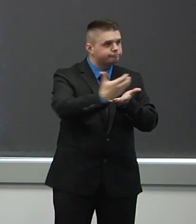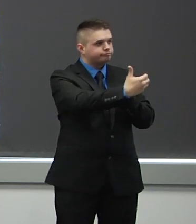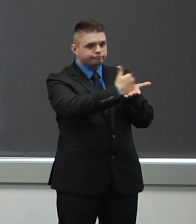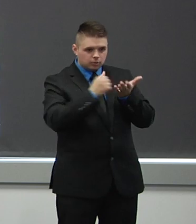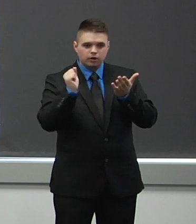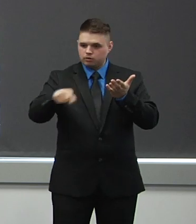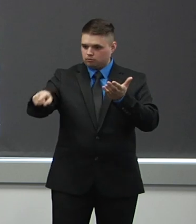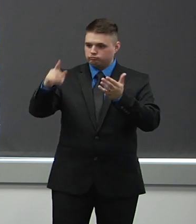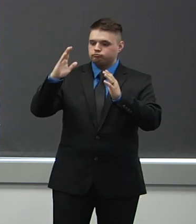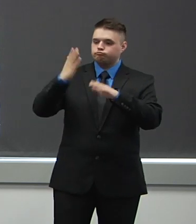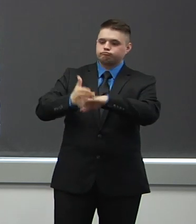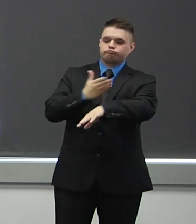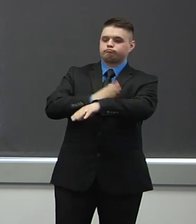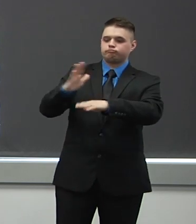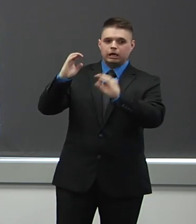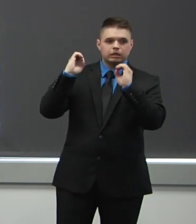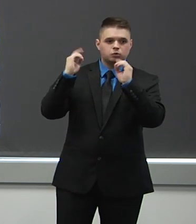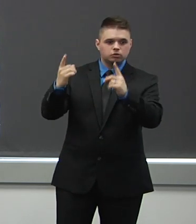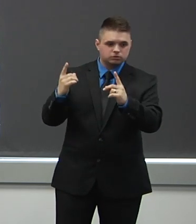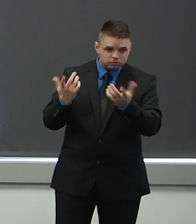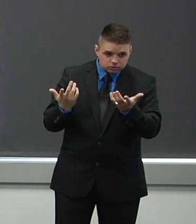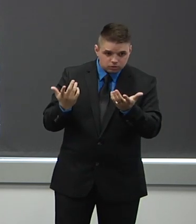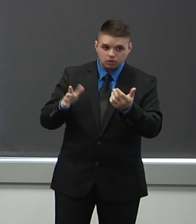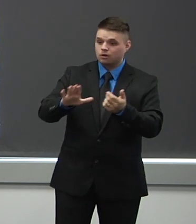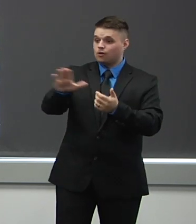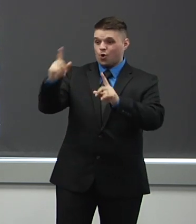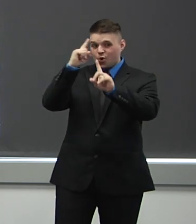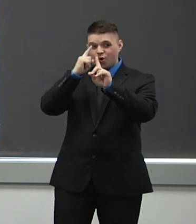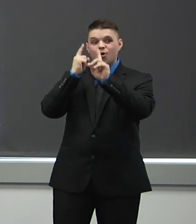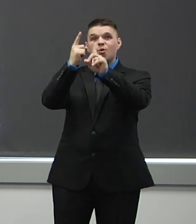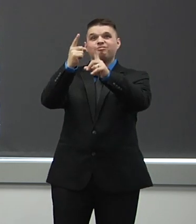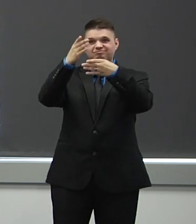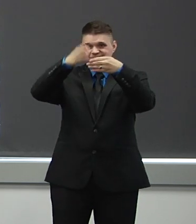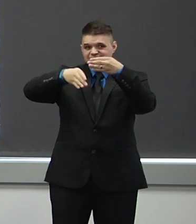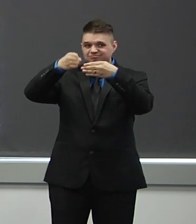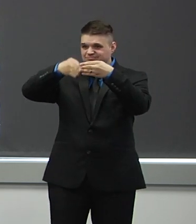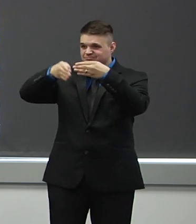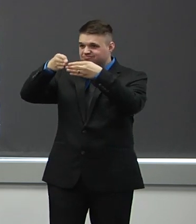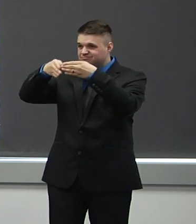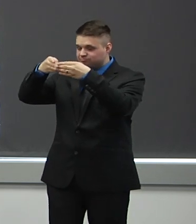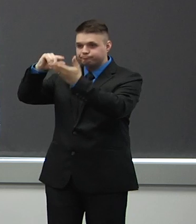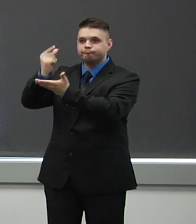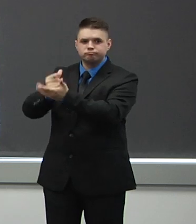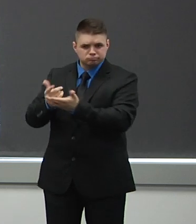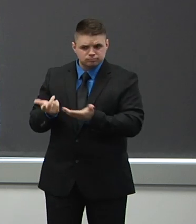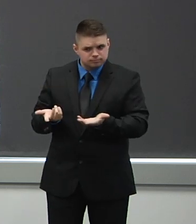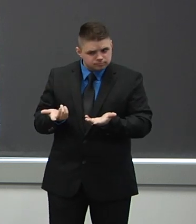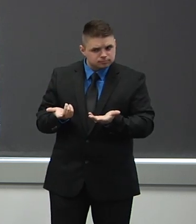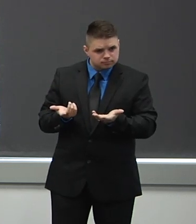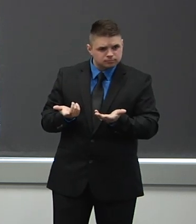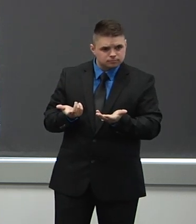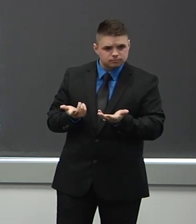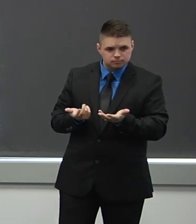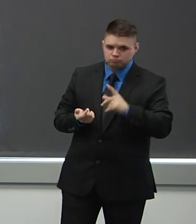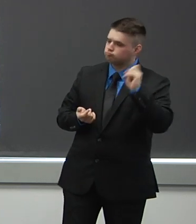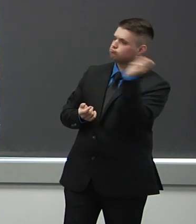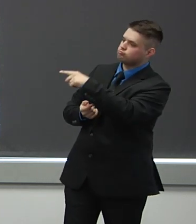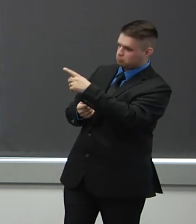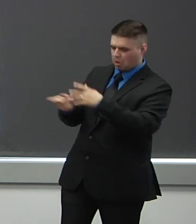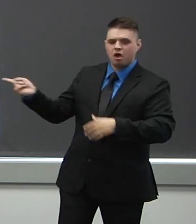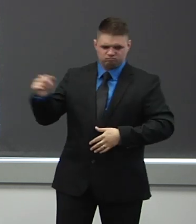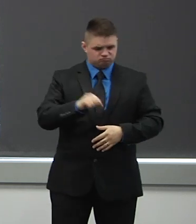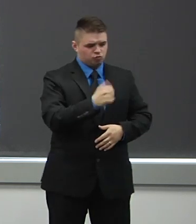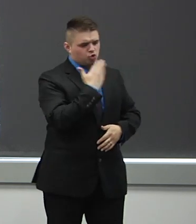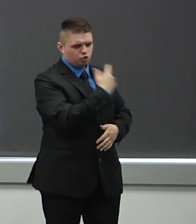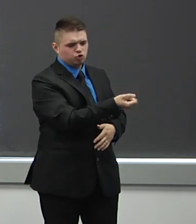and achieve all the learning goals they are supposed to reach? Yeah. This is a great question. So this is a question